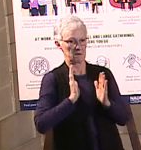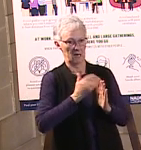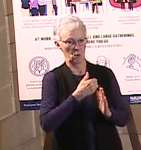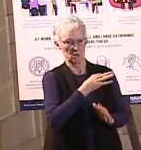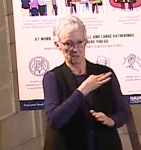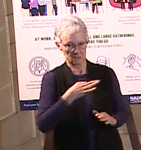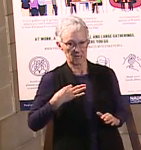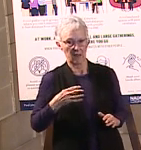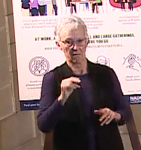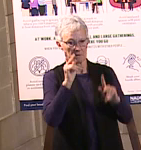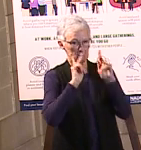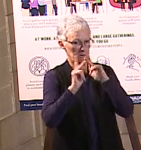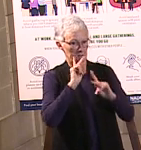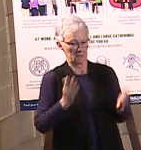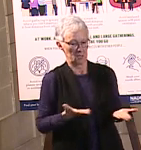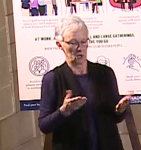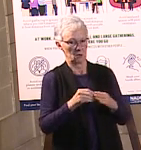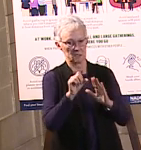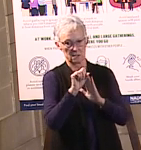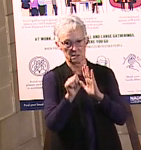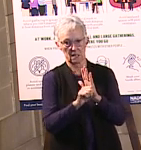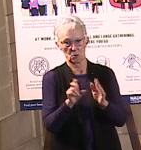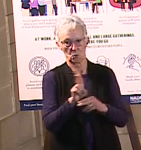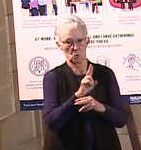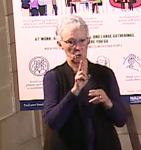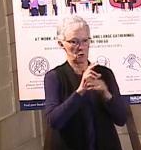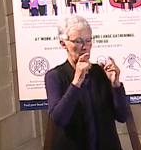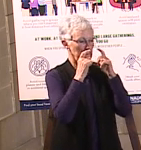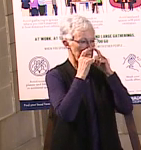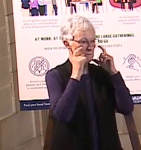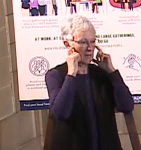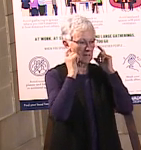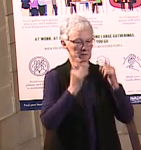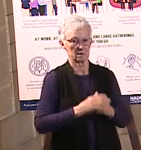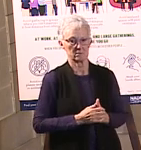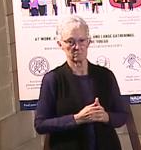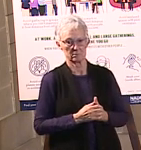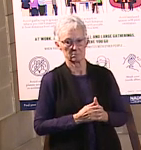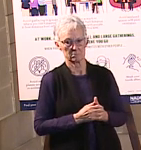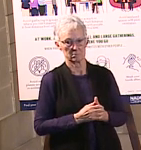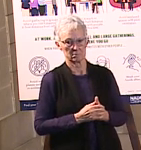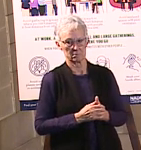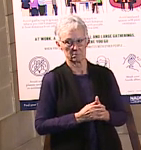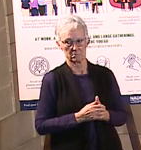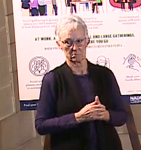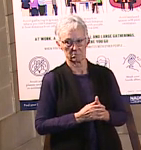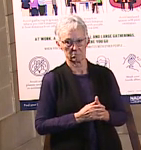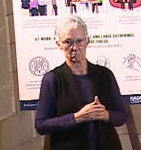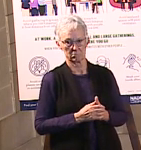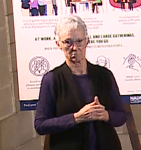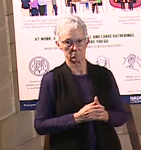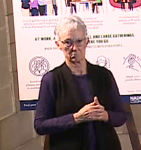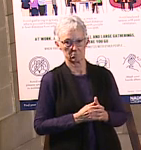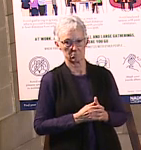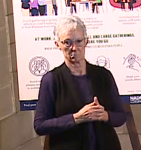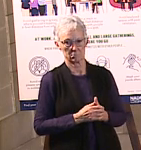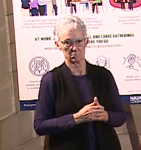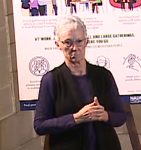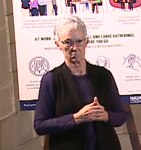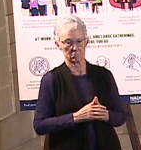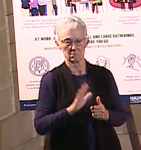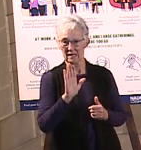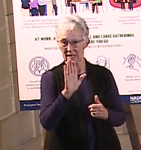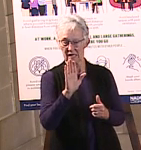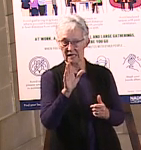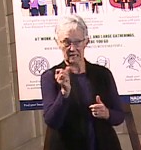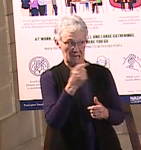masks. So is it just the messaging, that's different, or? So the question is it just a messaging